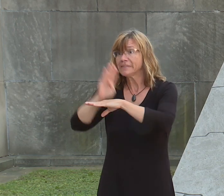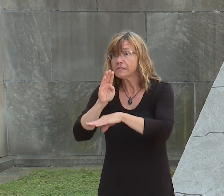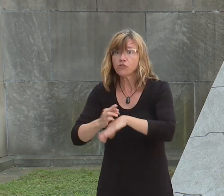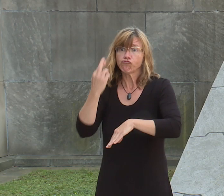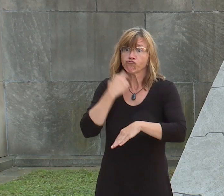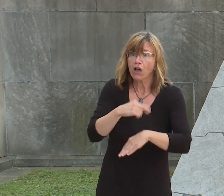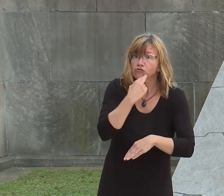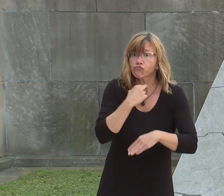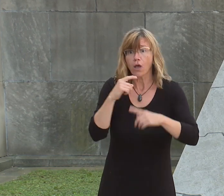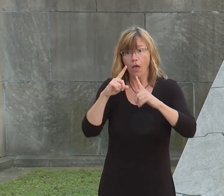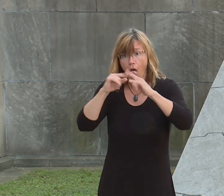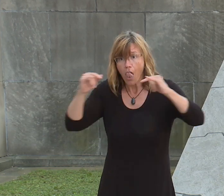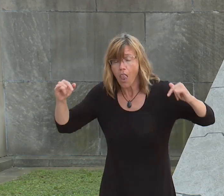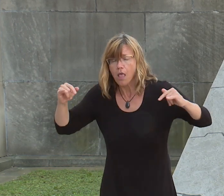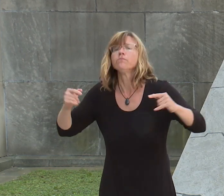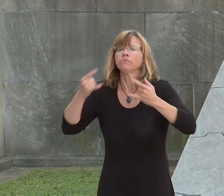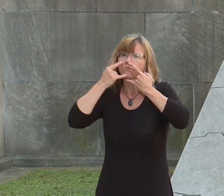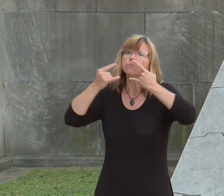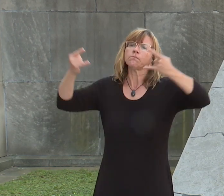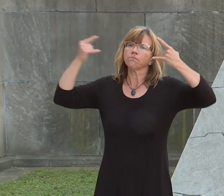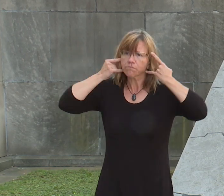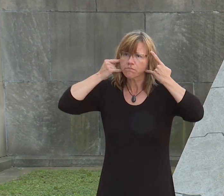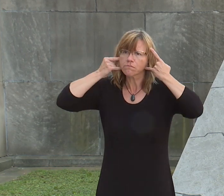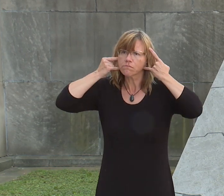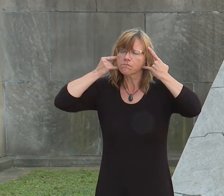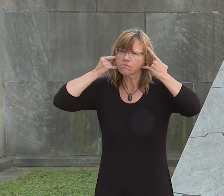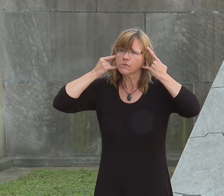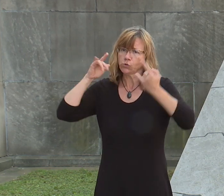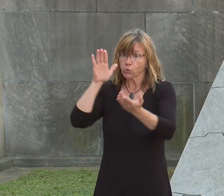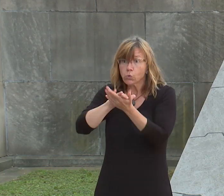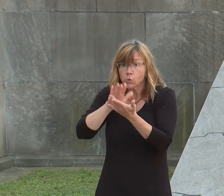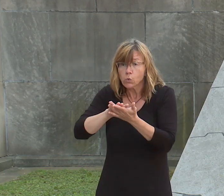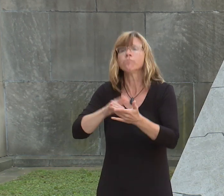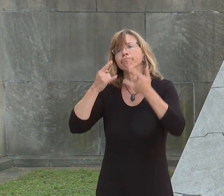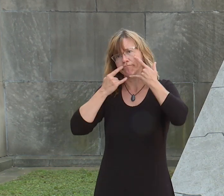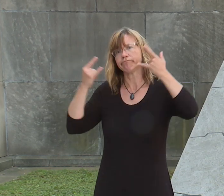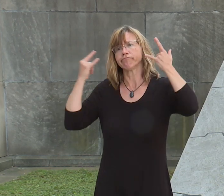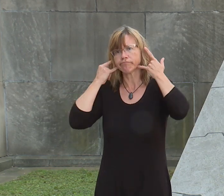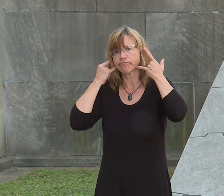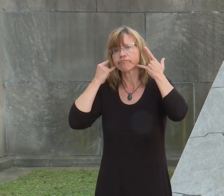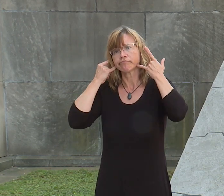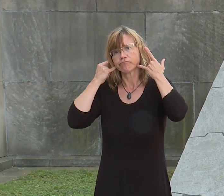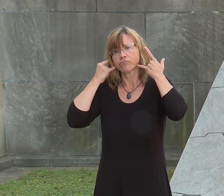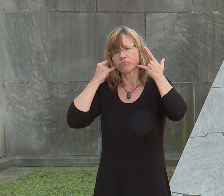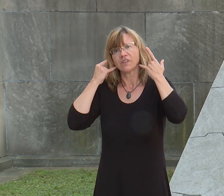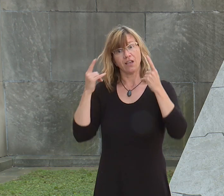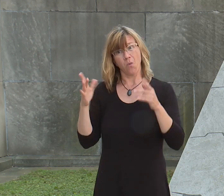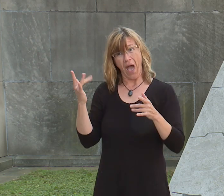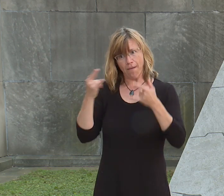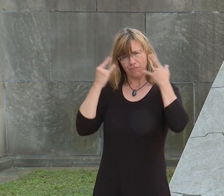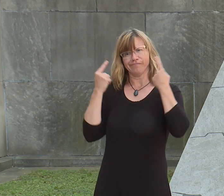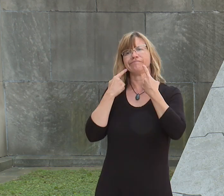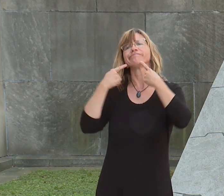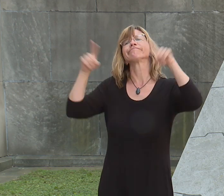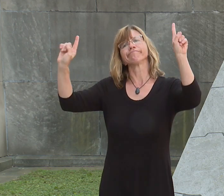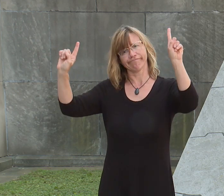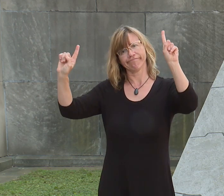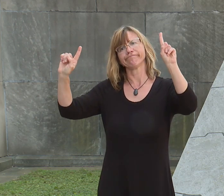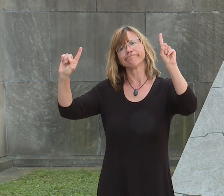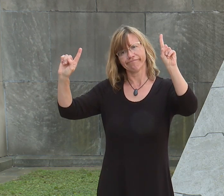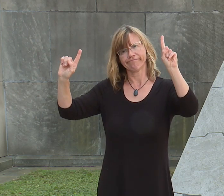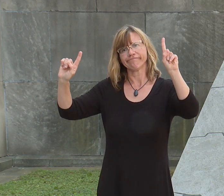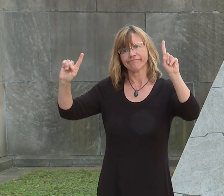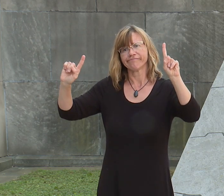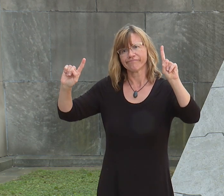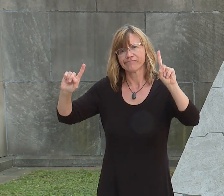you should be wearing a mask. Masking works, and it has been proven to reduce the spread of COVID-19. Public health experts agree that